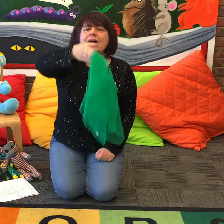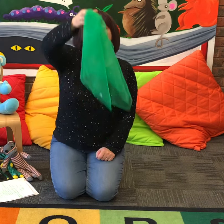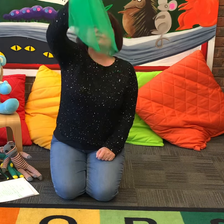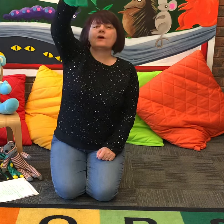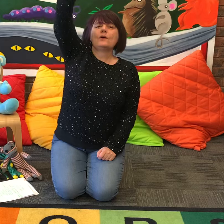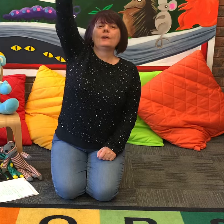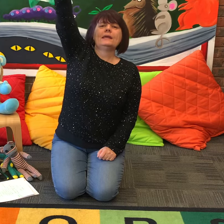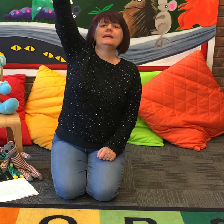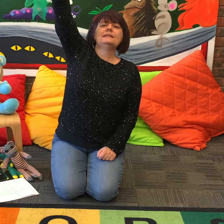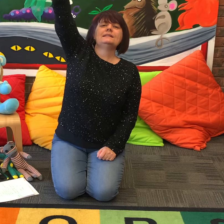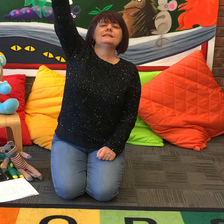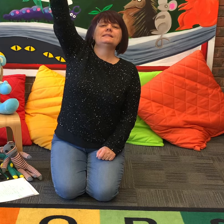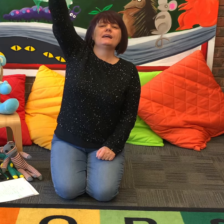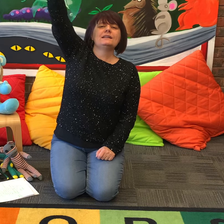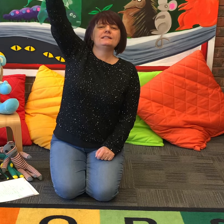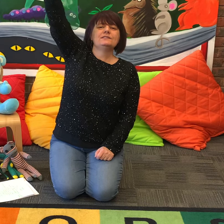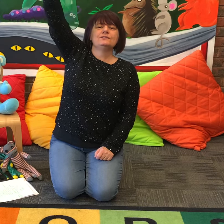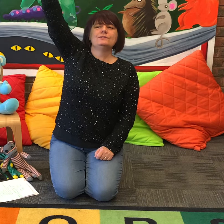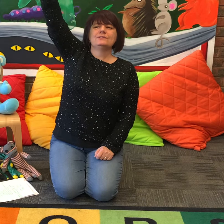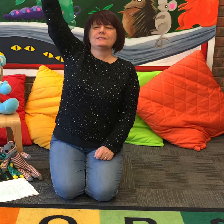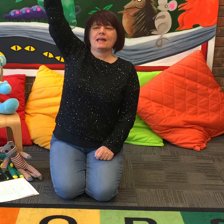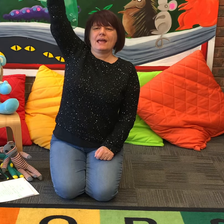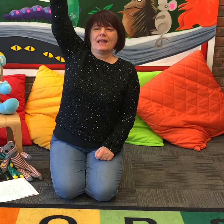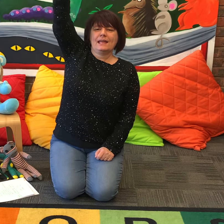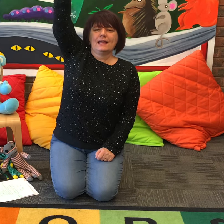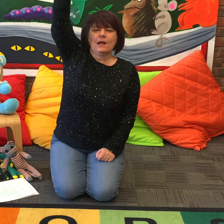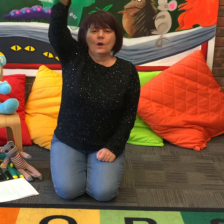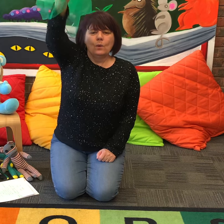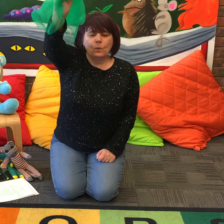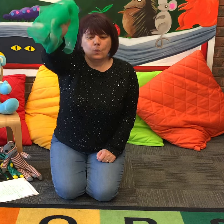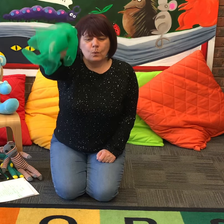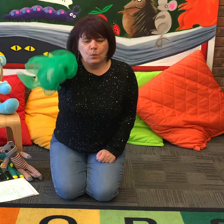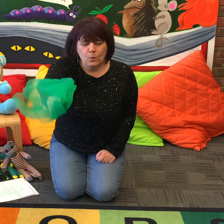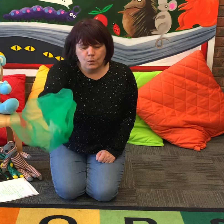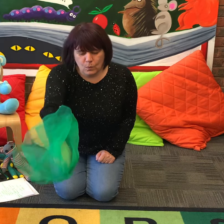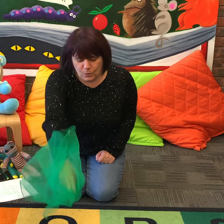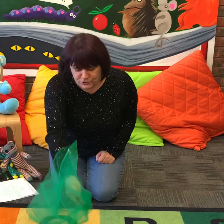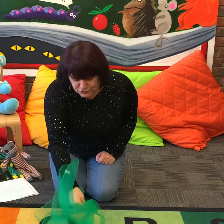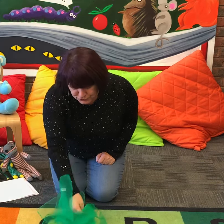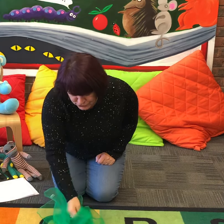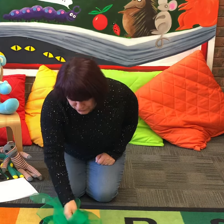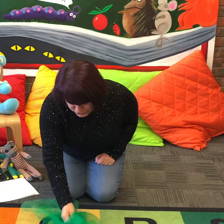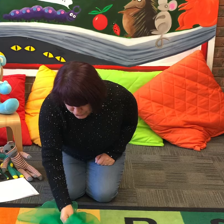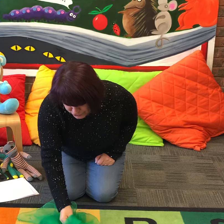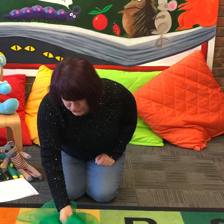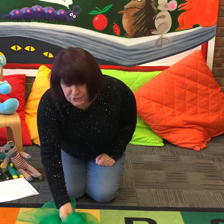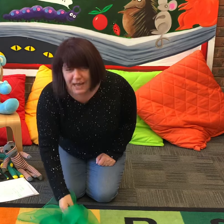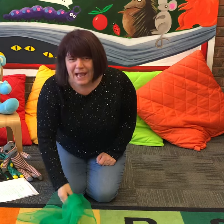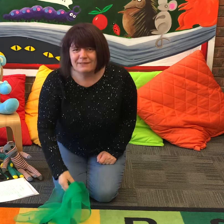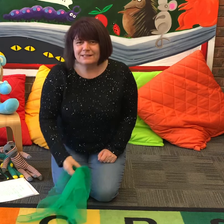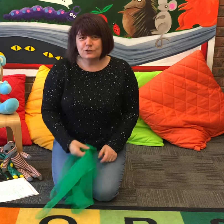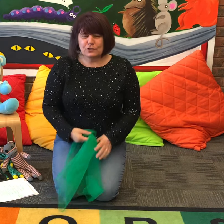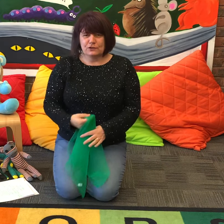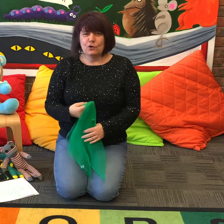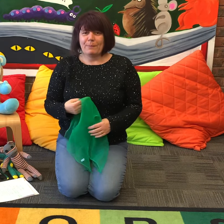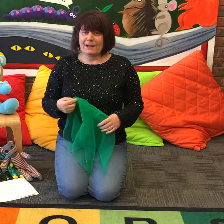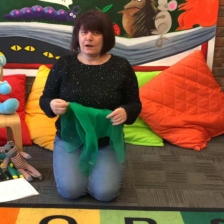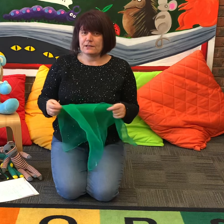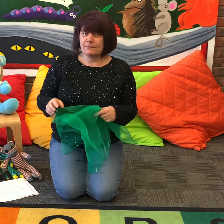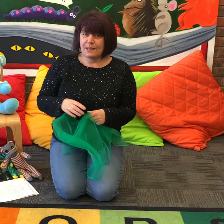so he decided to stay. Whoosh! Have a little look in your back garden. Maybe you'll